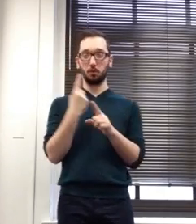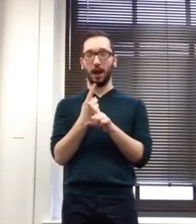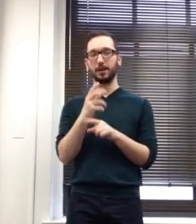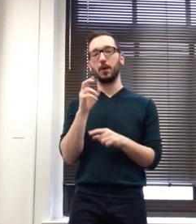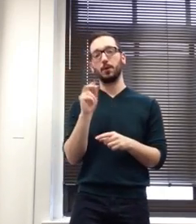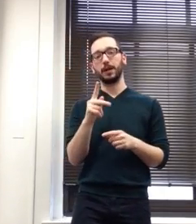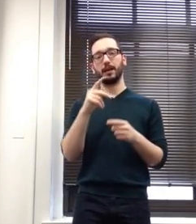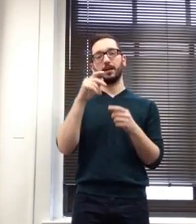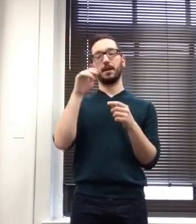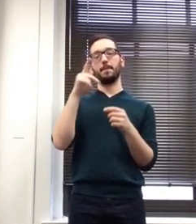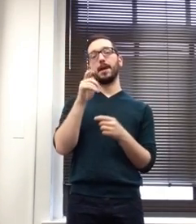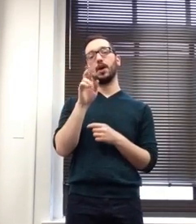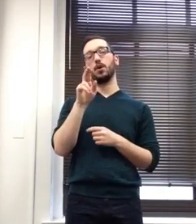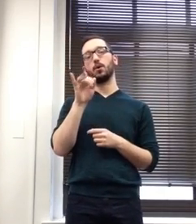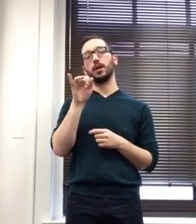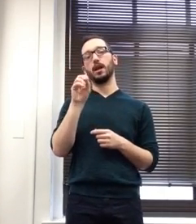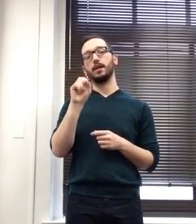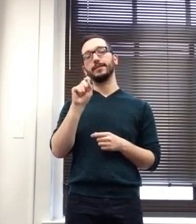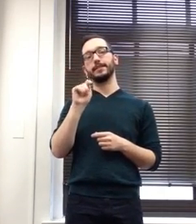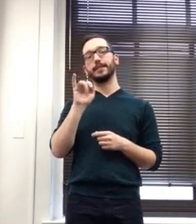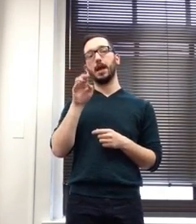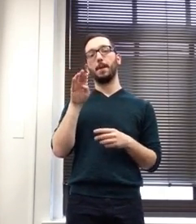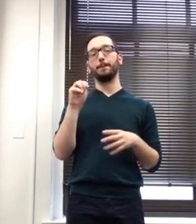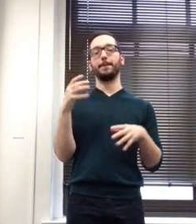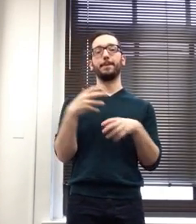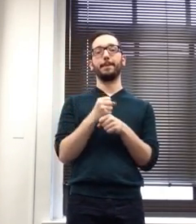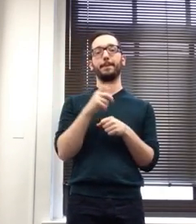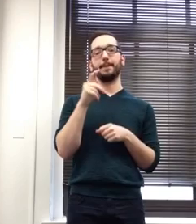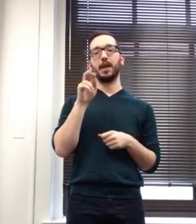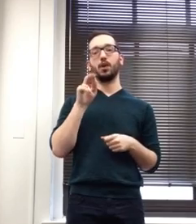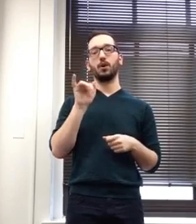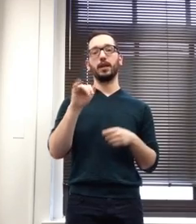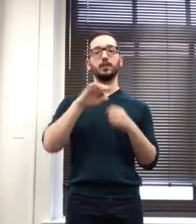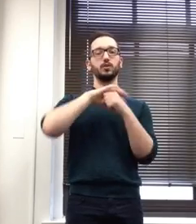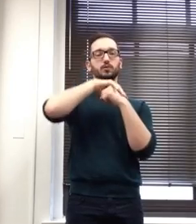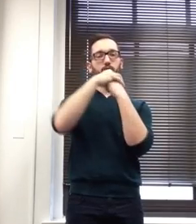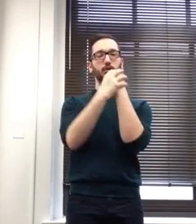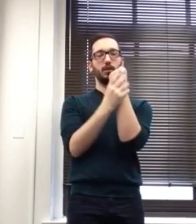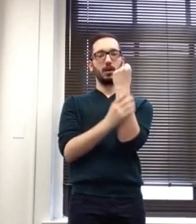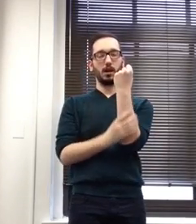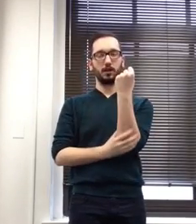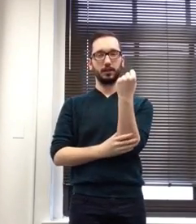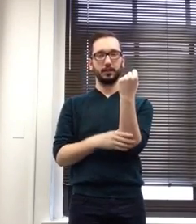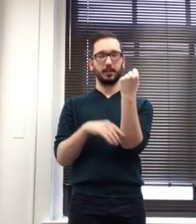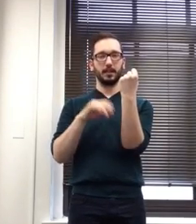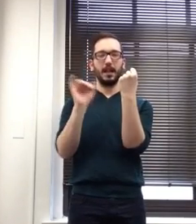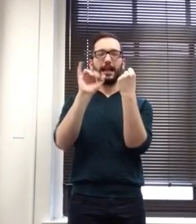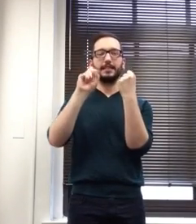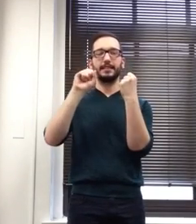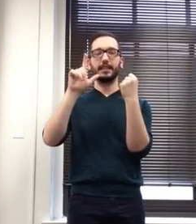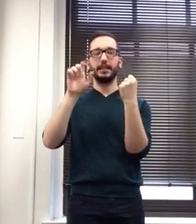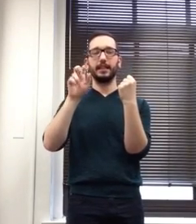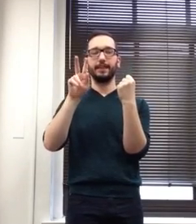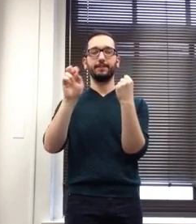is a protective sleeve that surrounds the outside of the bone. So if we look over, by the way, what's the longest bone on the